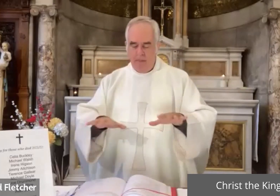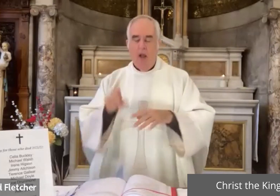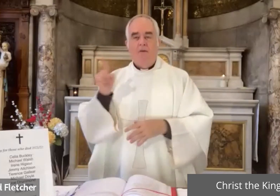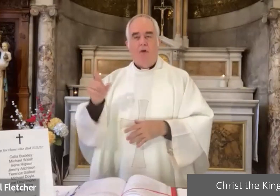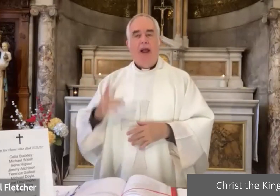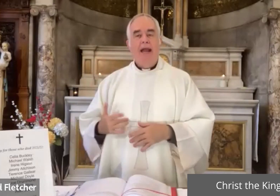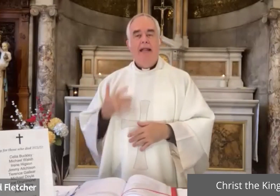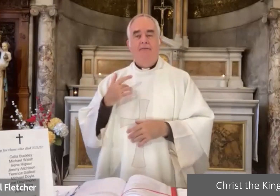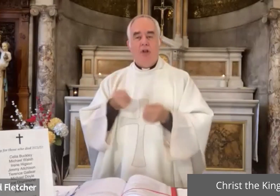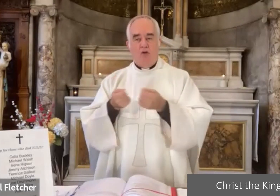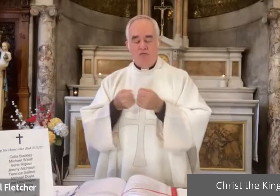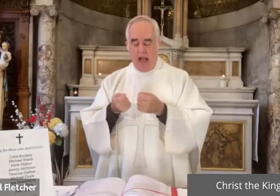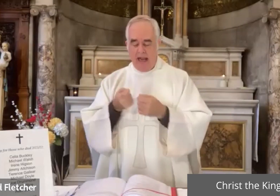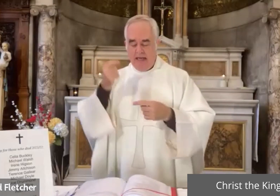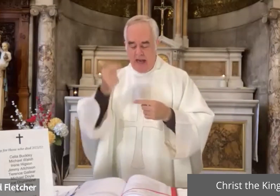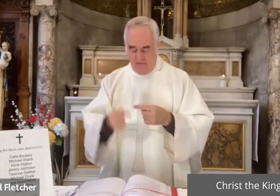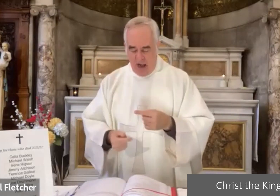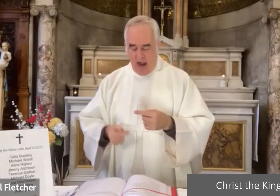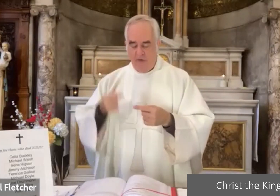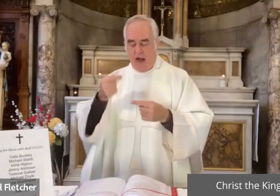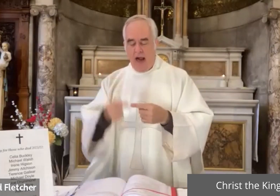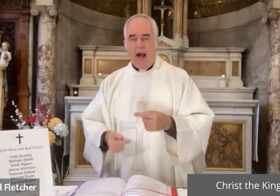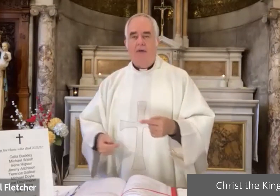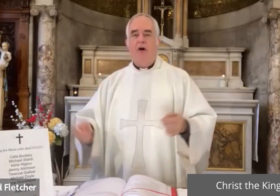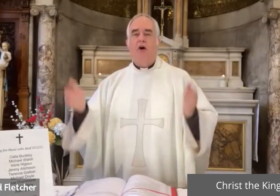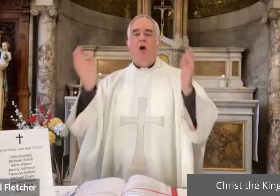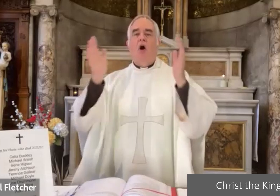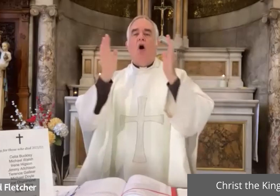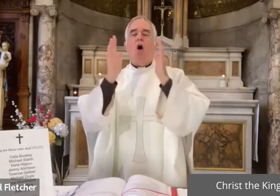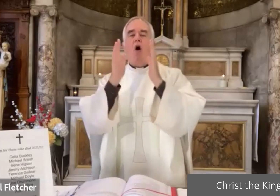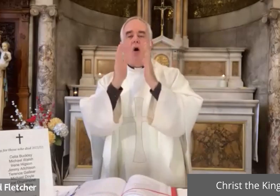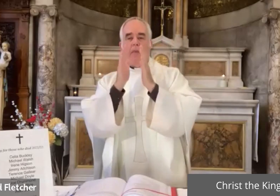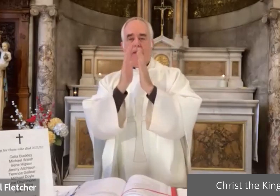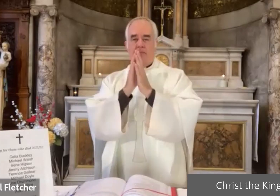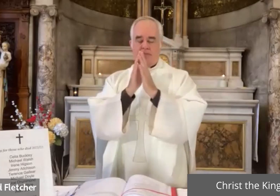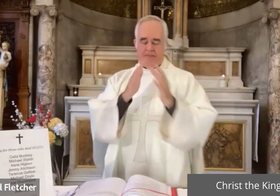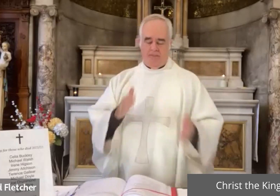kingdom, for he lives and reigns forever and ever.